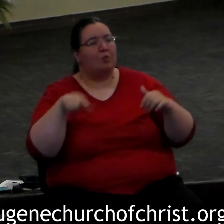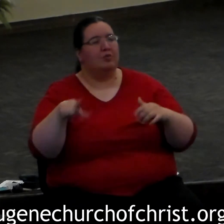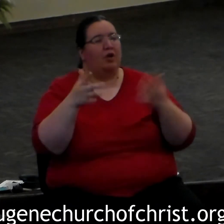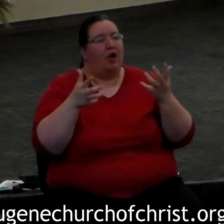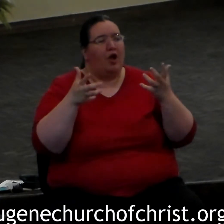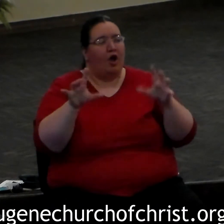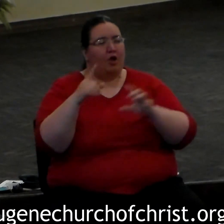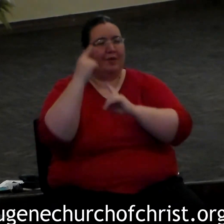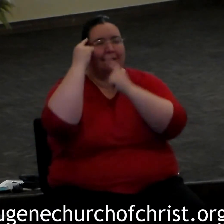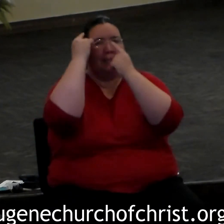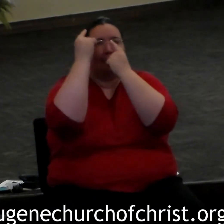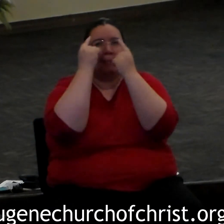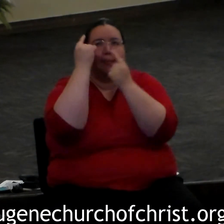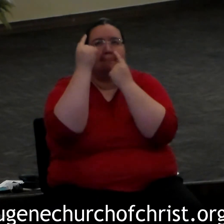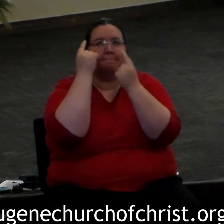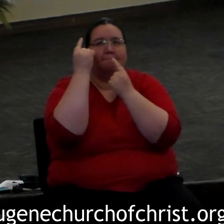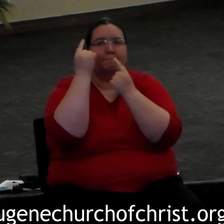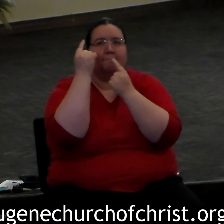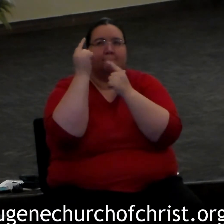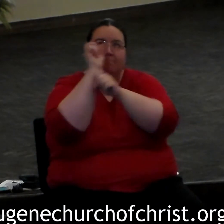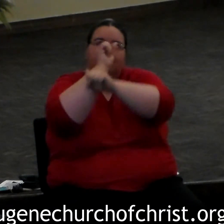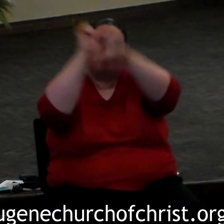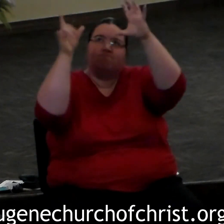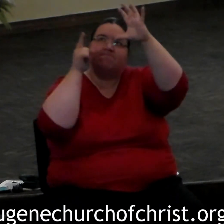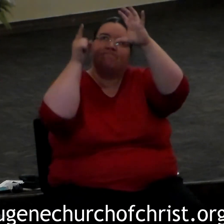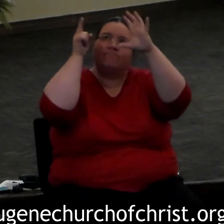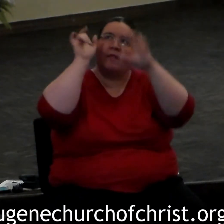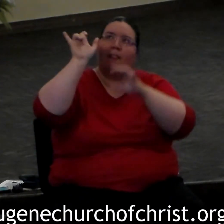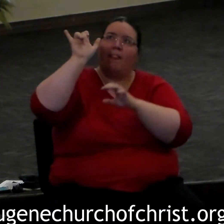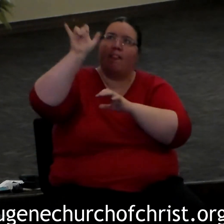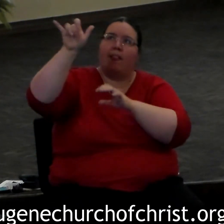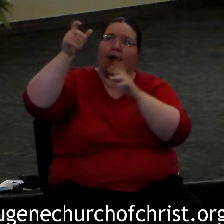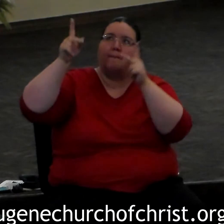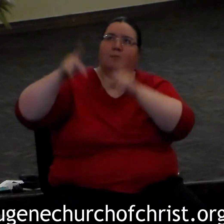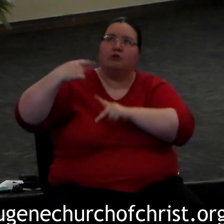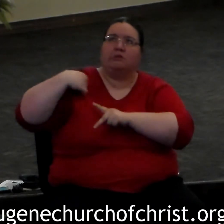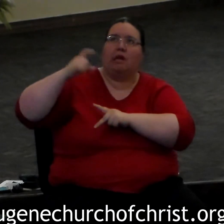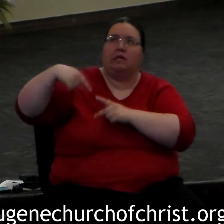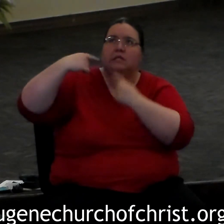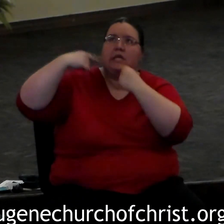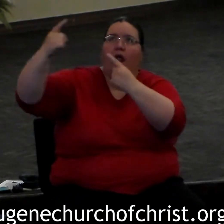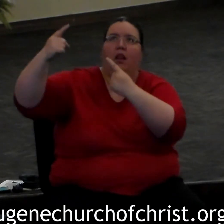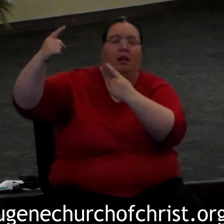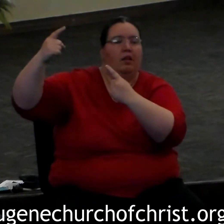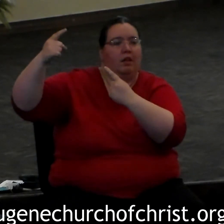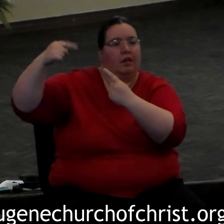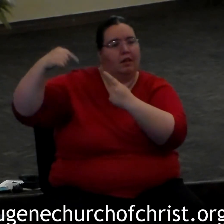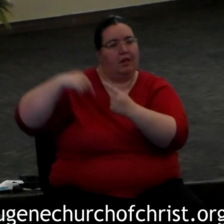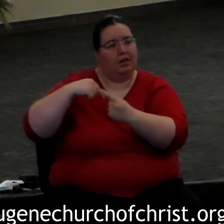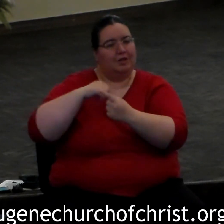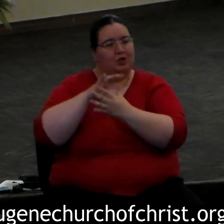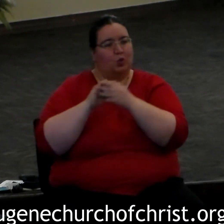yourself, that's the person I need to be sharing the story with. Might be a coworker, might be a family member, might be a